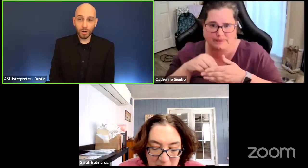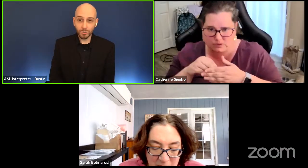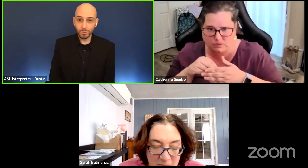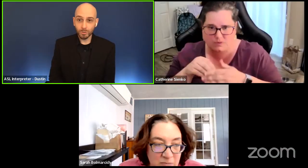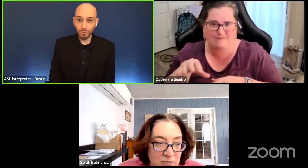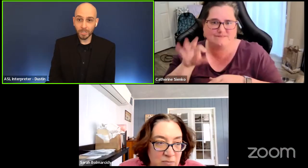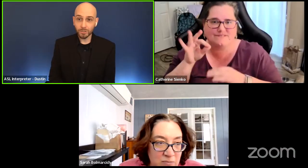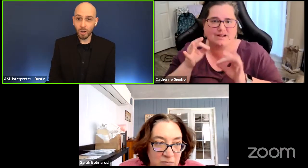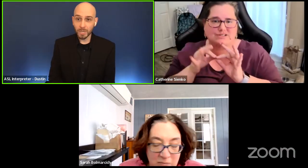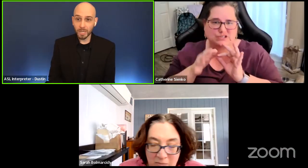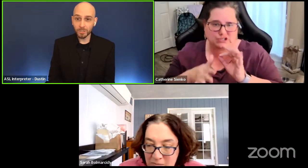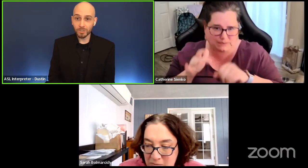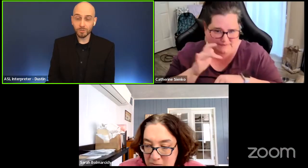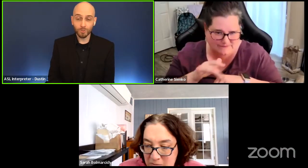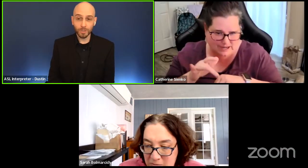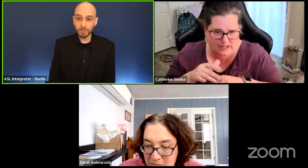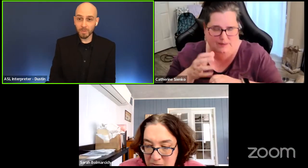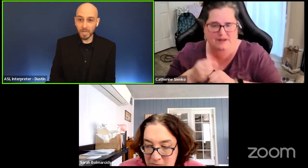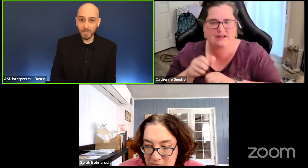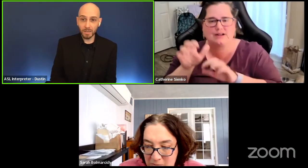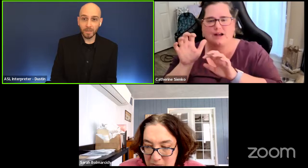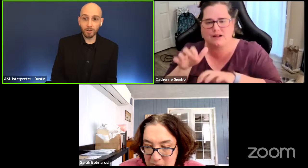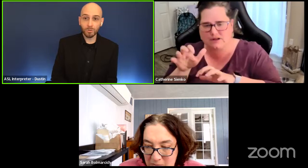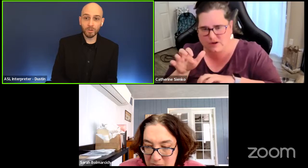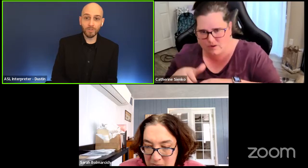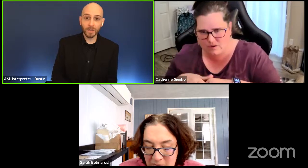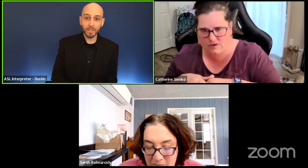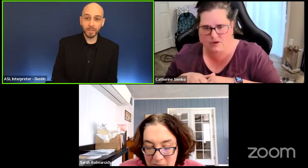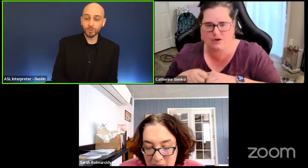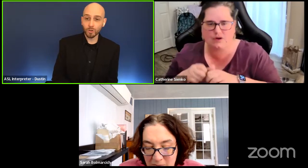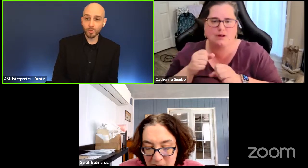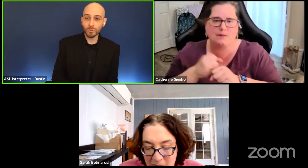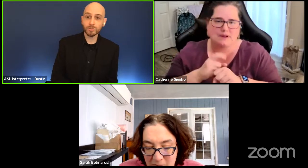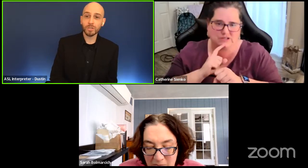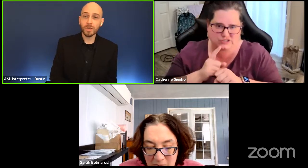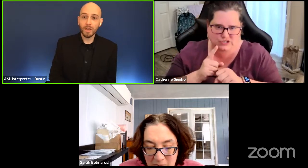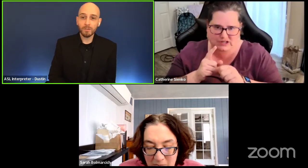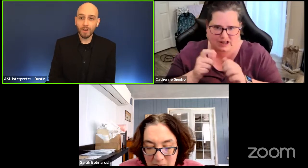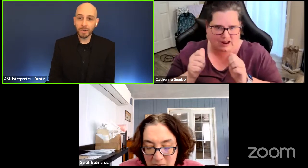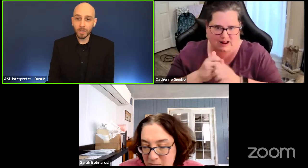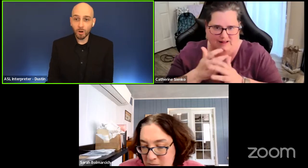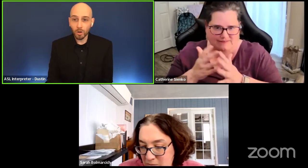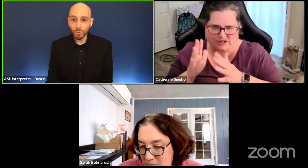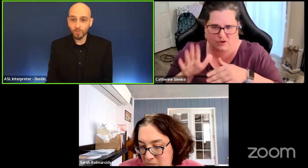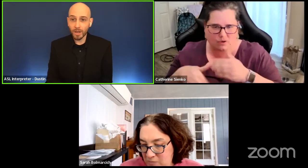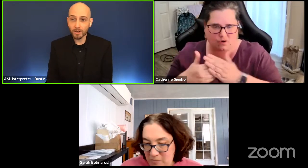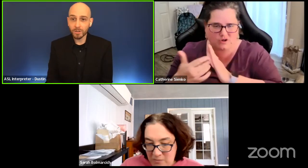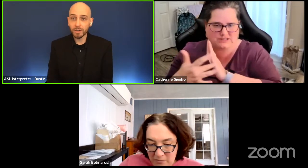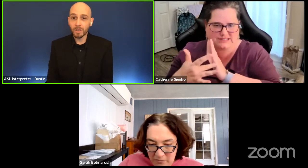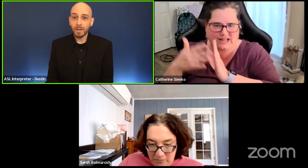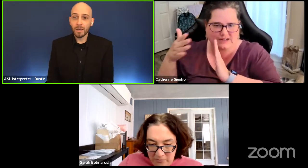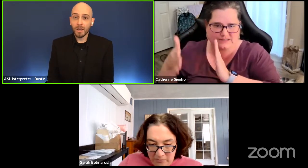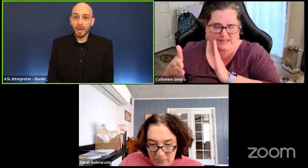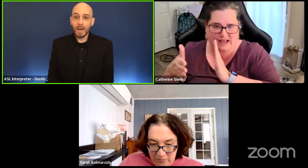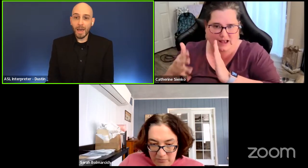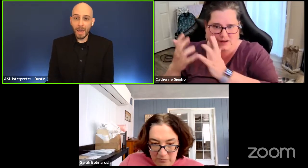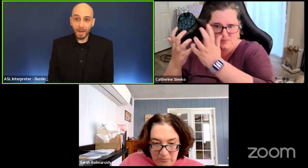have worked hard to arrange accommodations for this meeting, including finding interpreters and finding a cart